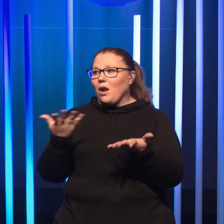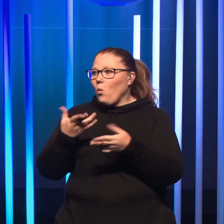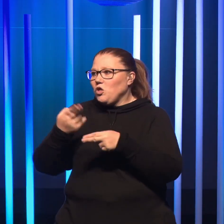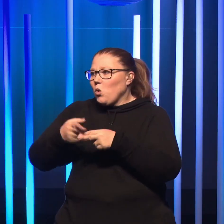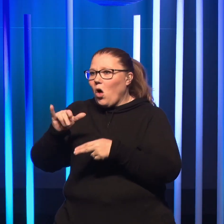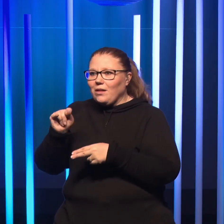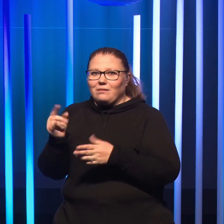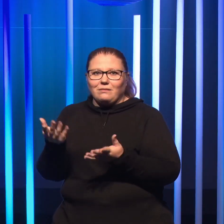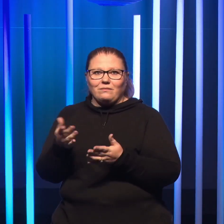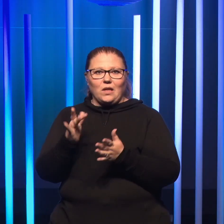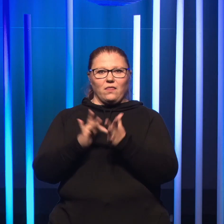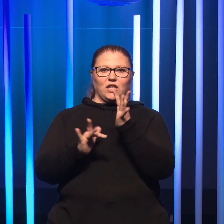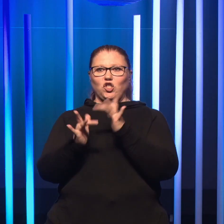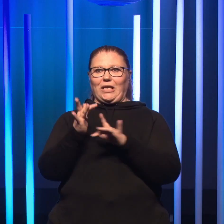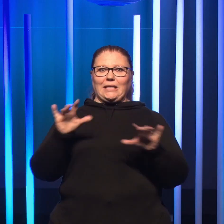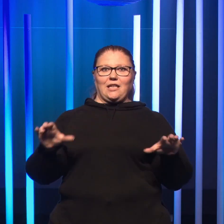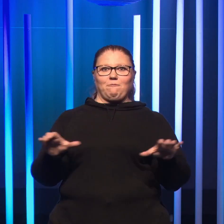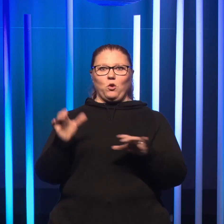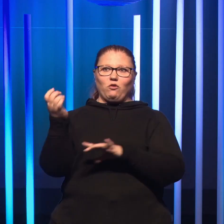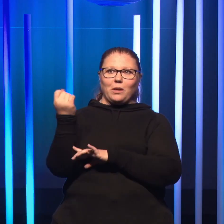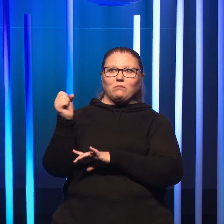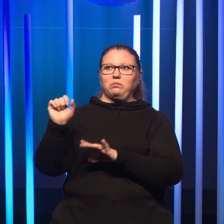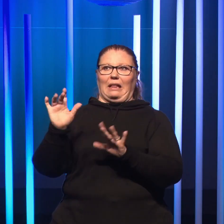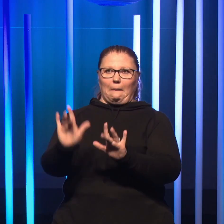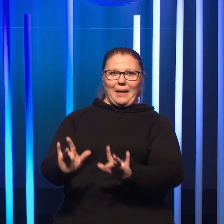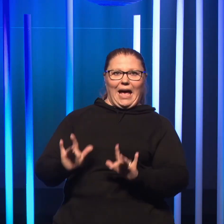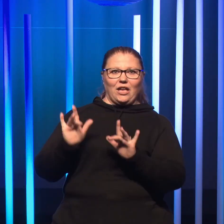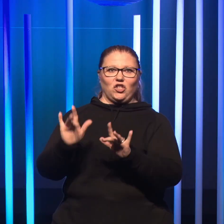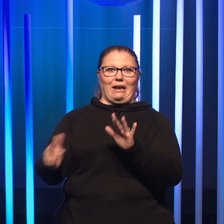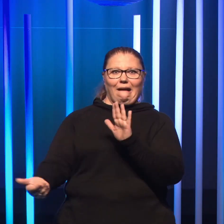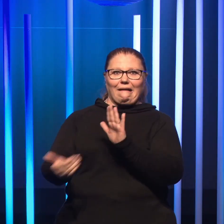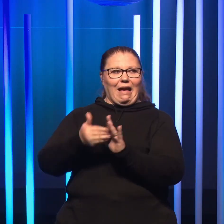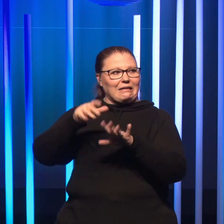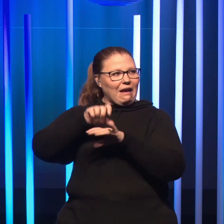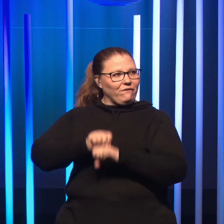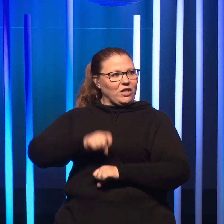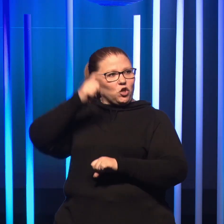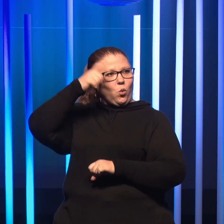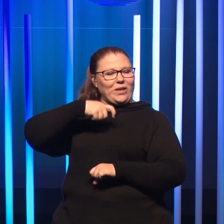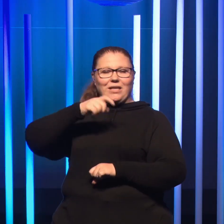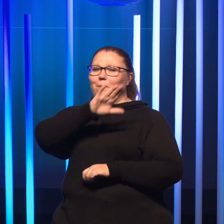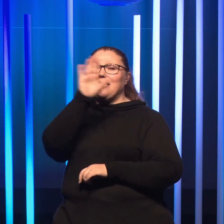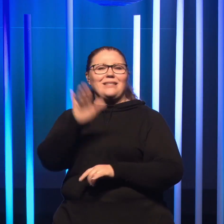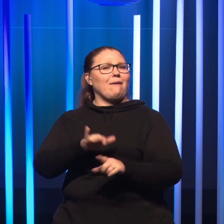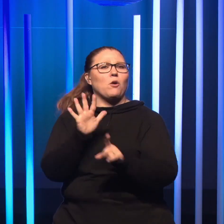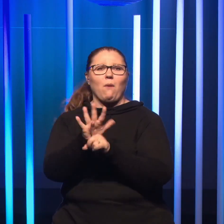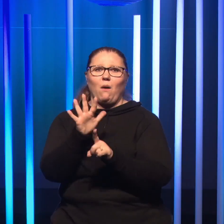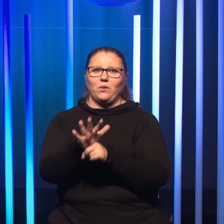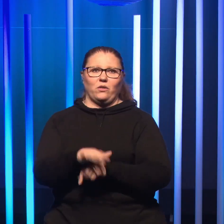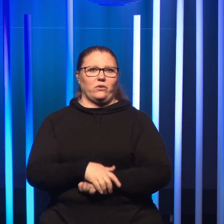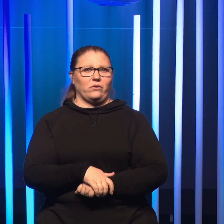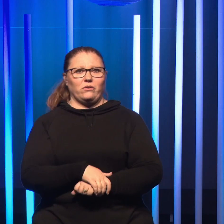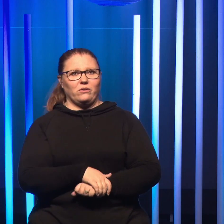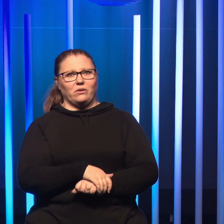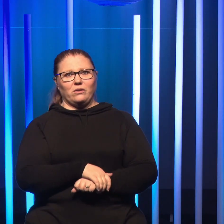it, the Jesus movement of compassion, of going against conventional wisdom, will never be popular.